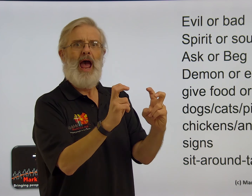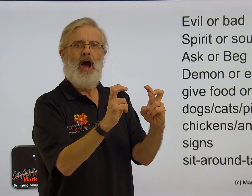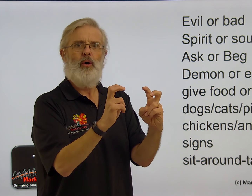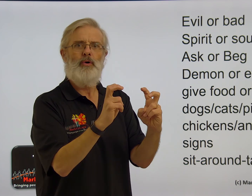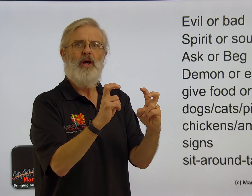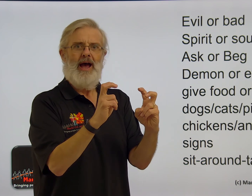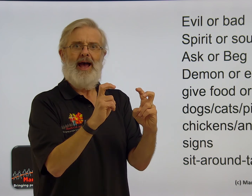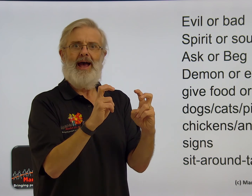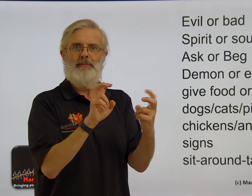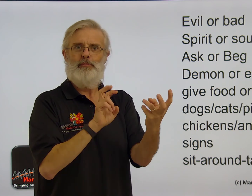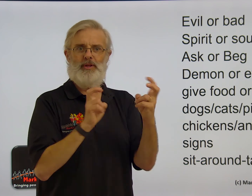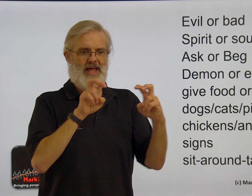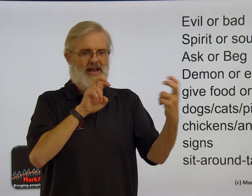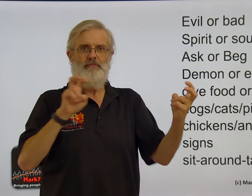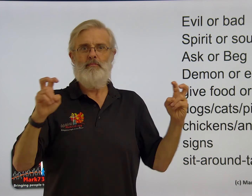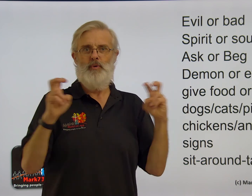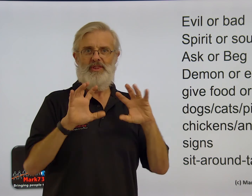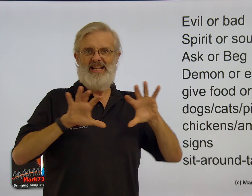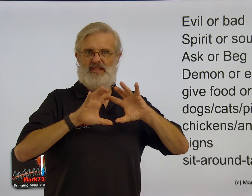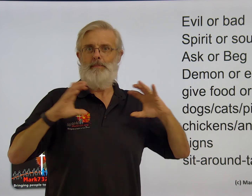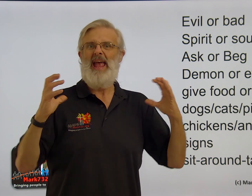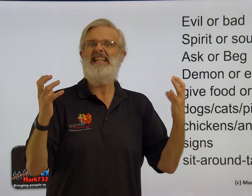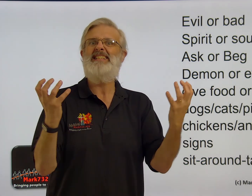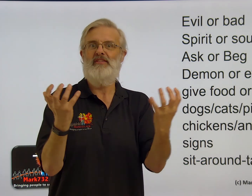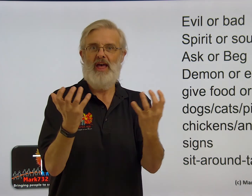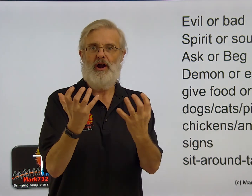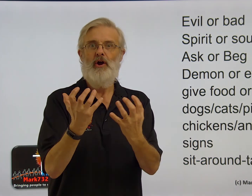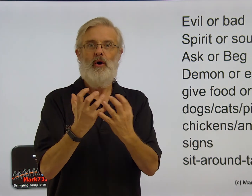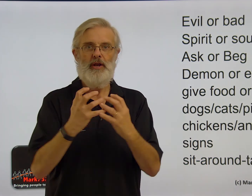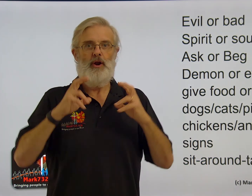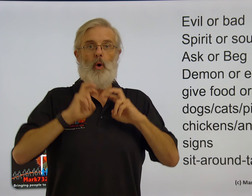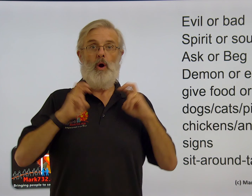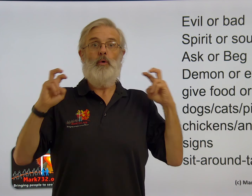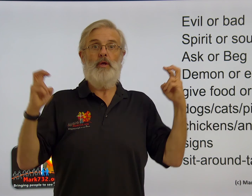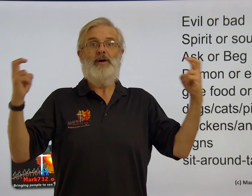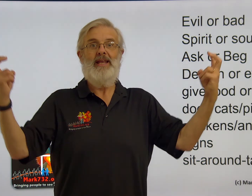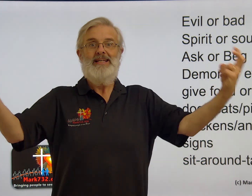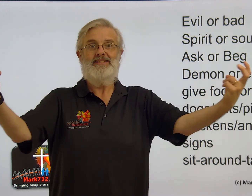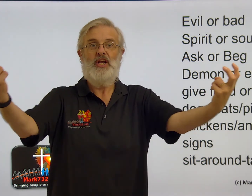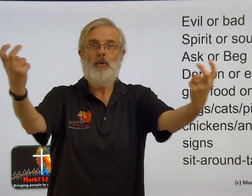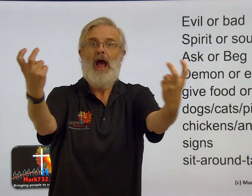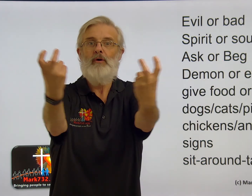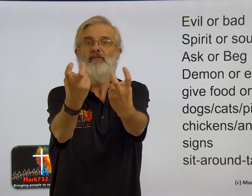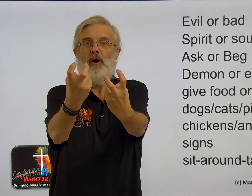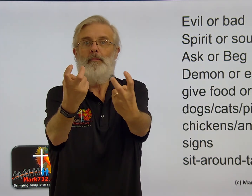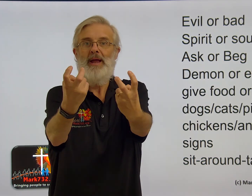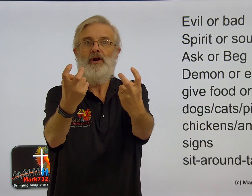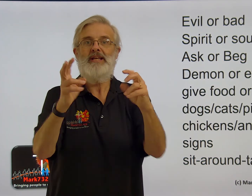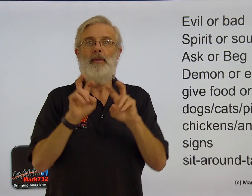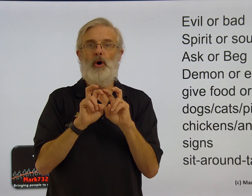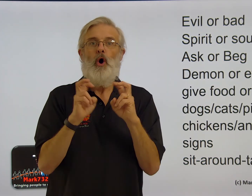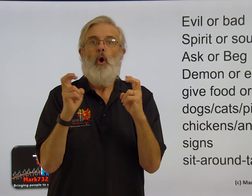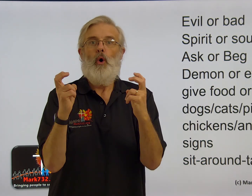and put that put that space in there you know or we would sit around for a bigger table or a